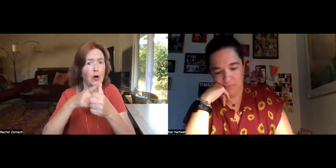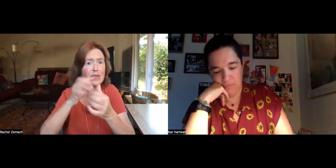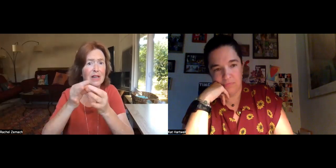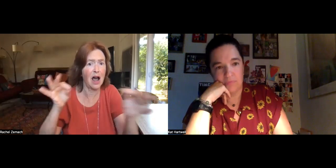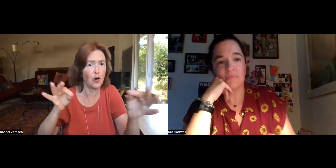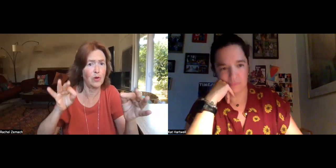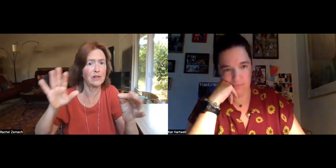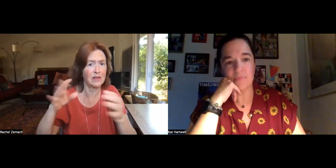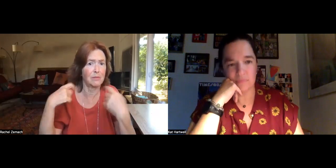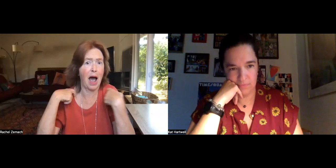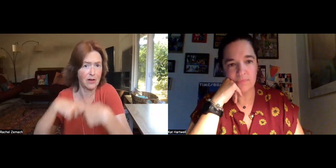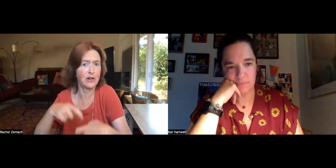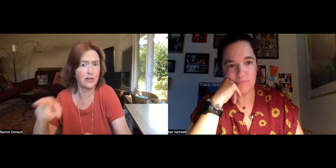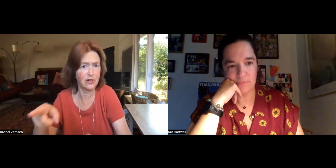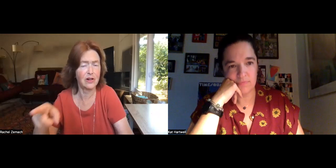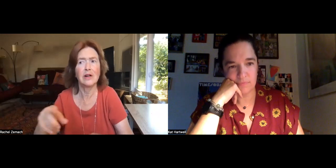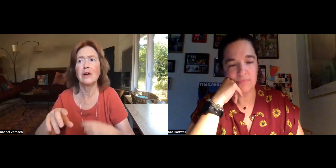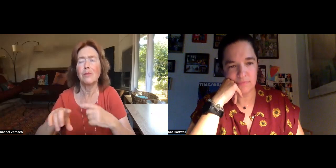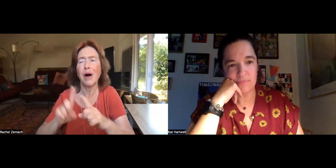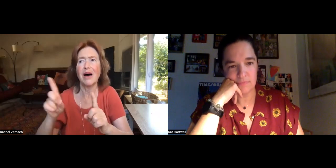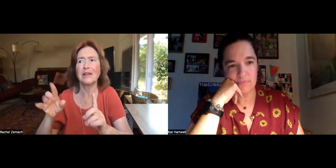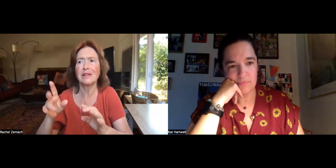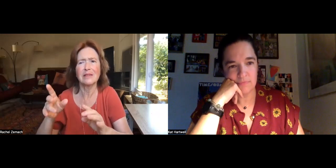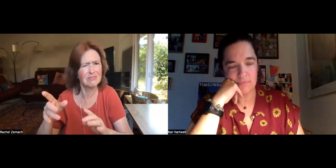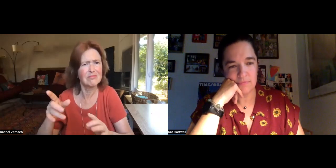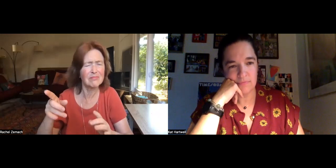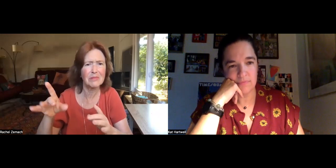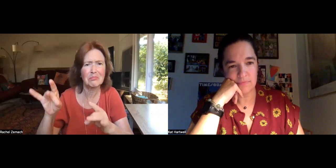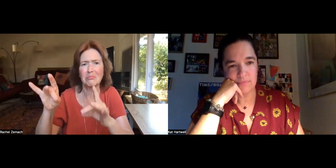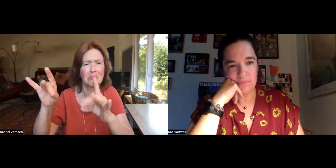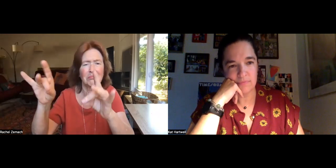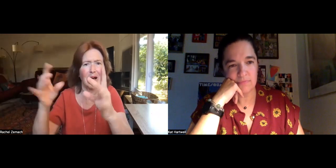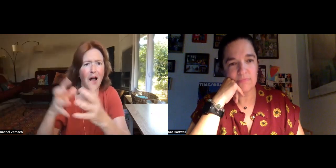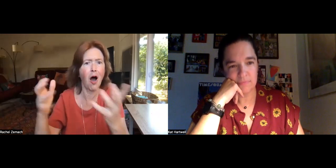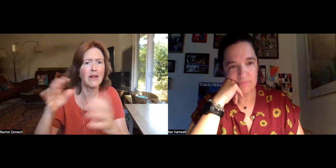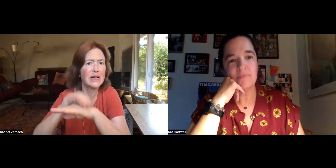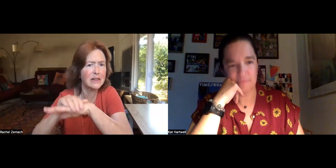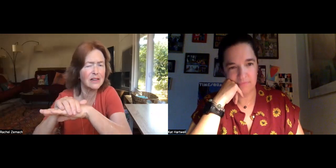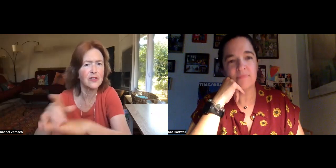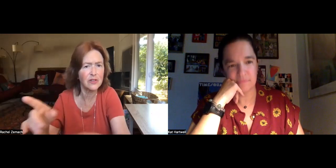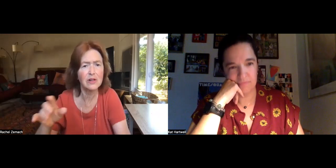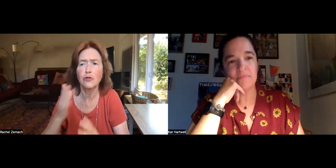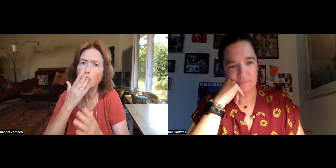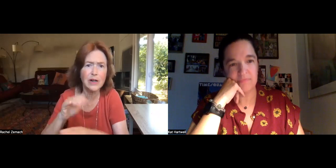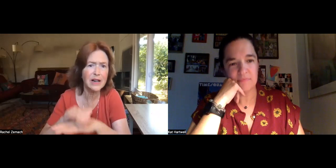First language Spanish, but a lot of English, good